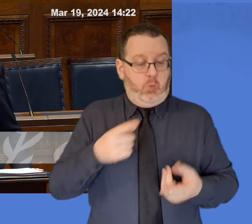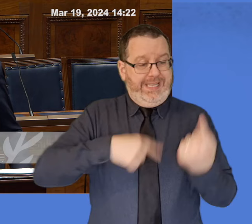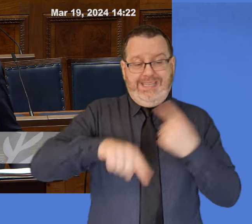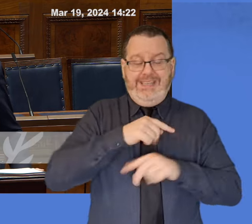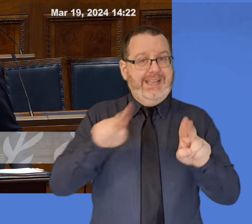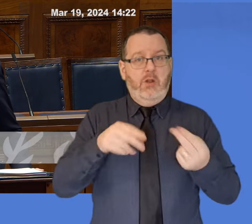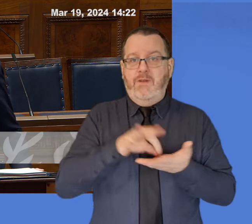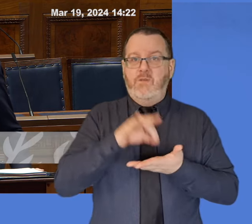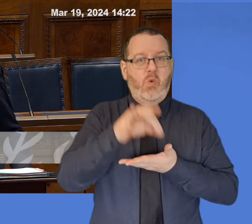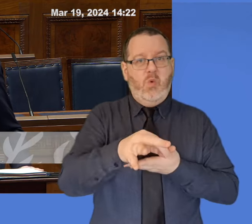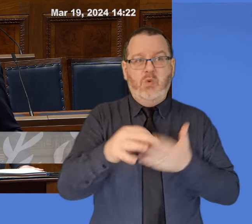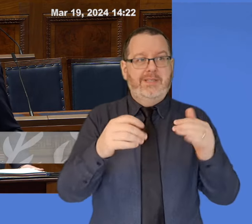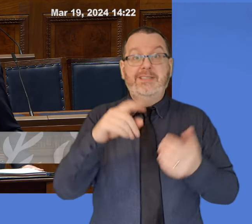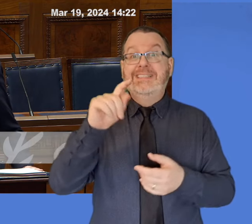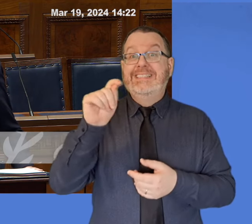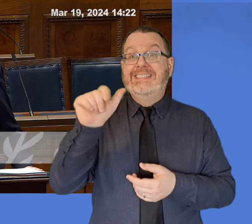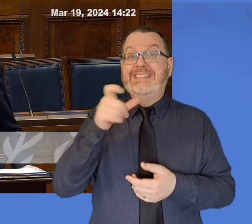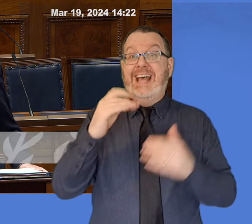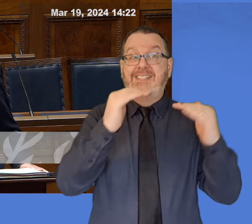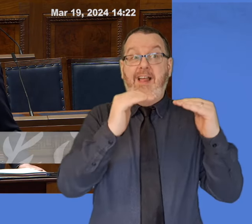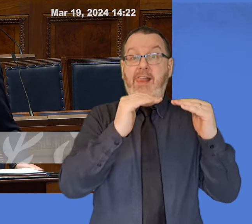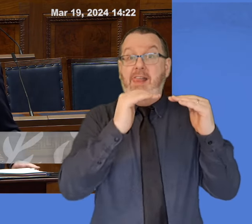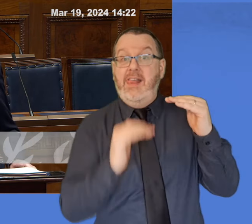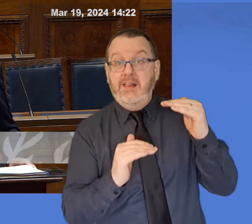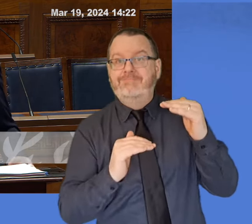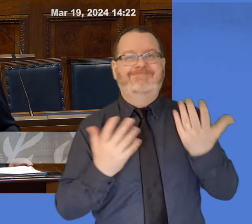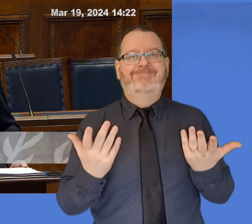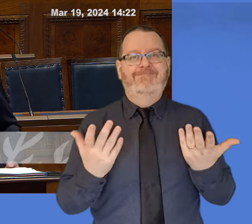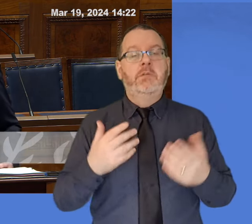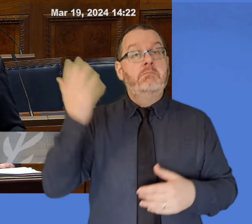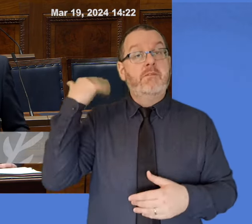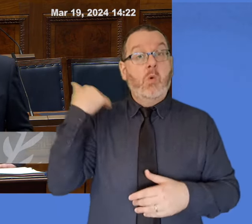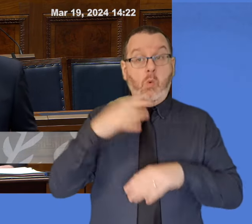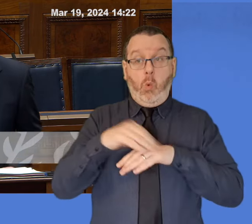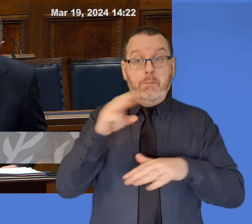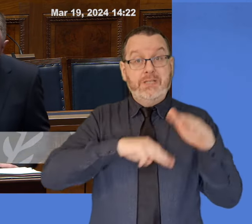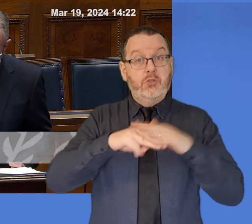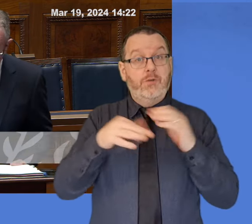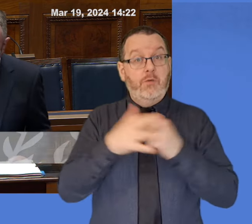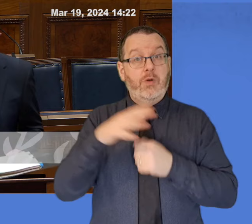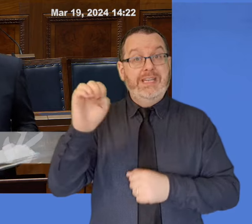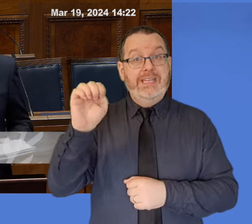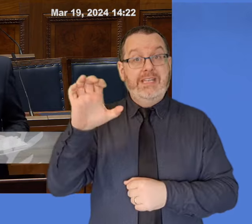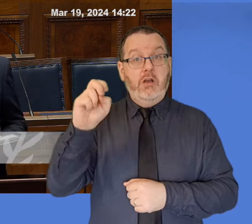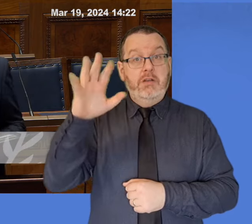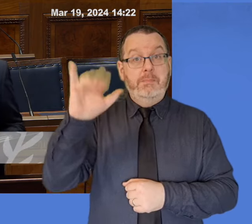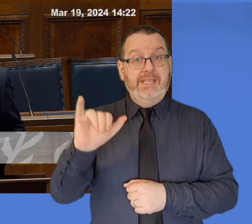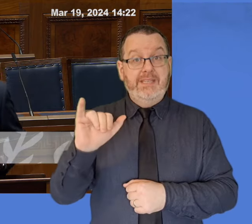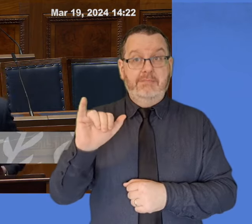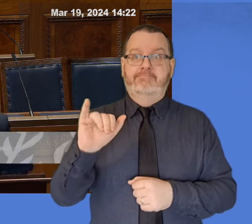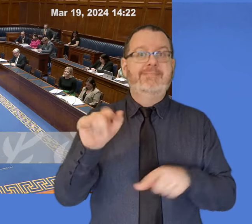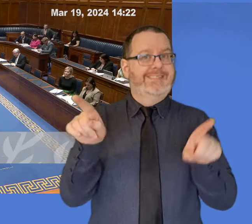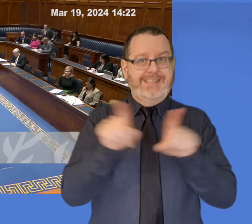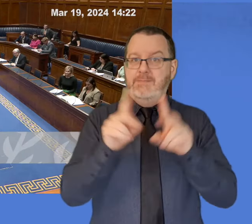Economy from your own party outlining the same view when she was asked about the potential of corporation tax being devolved and